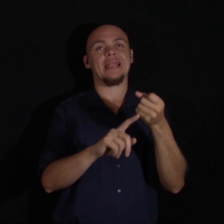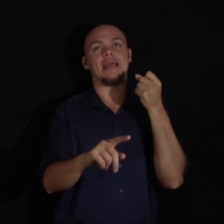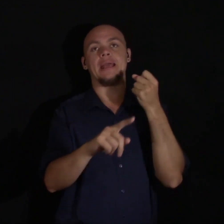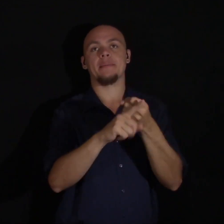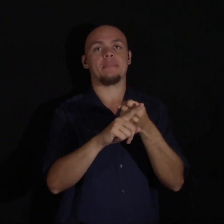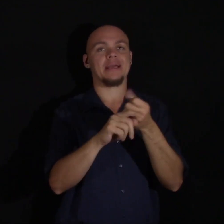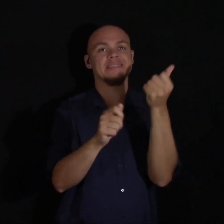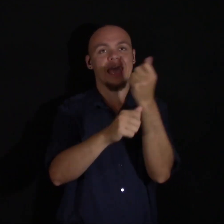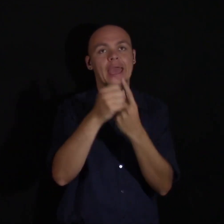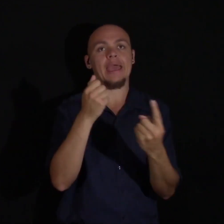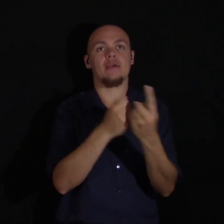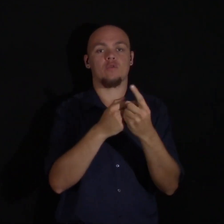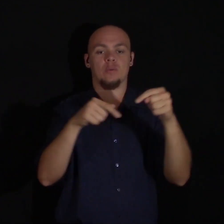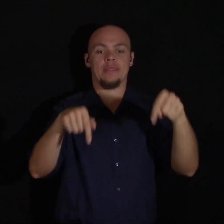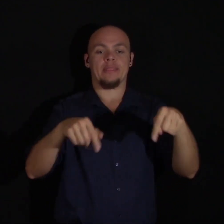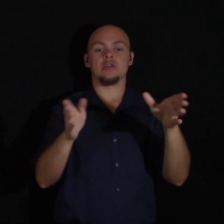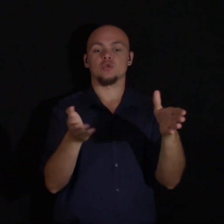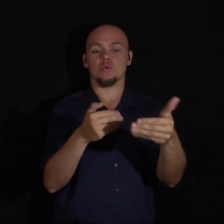this room.